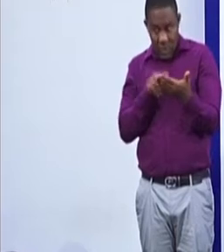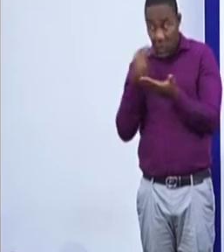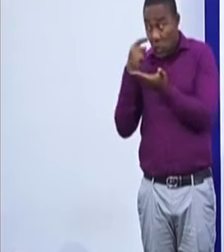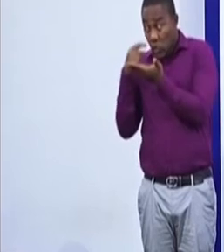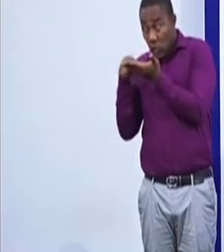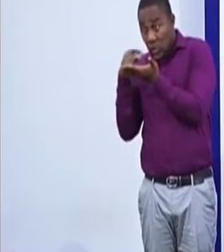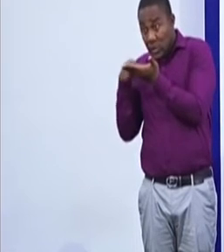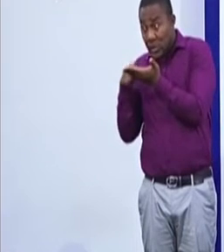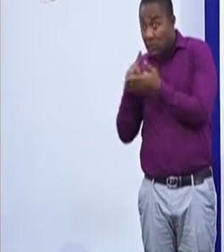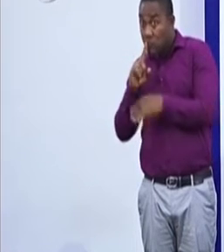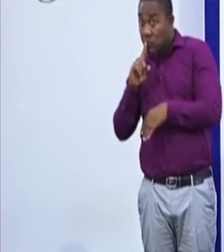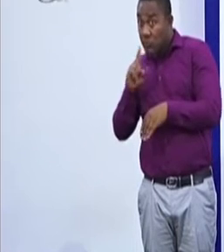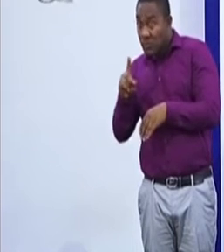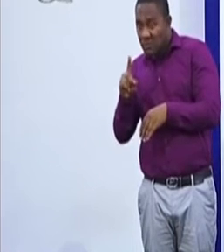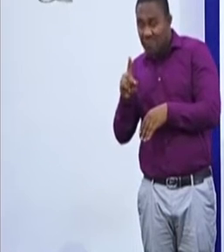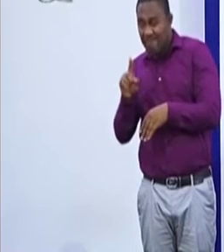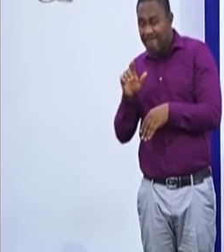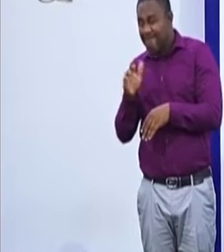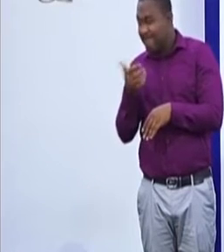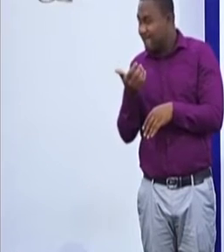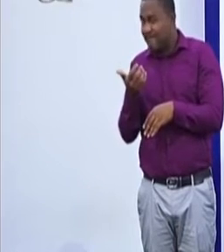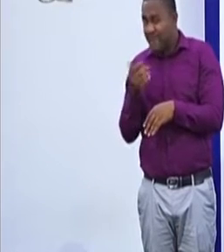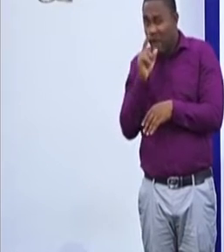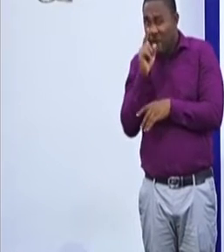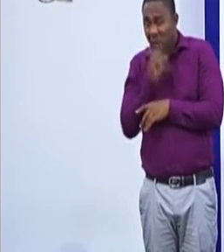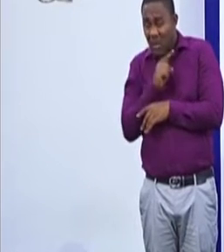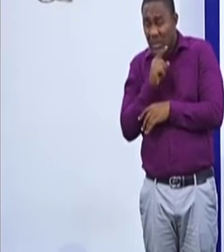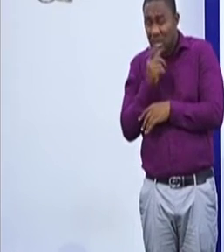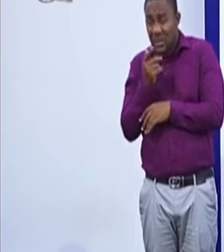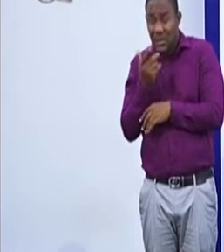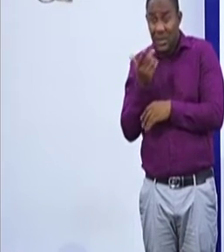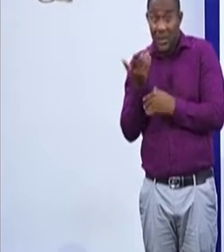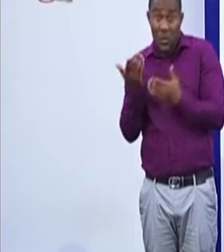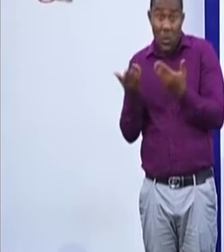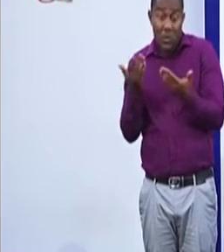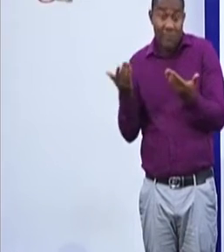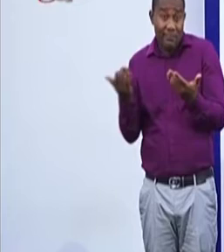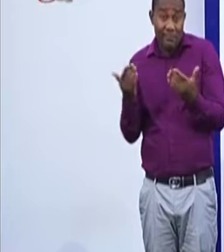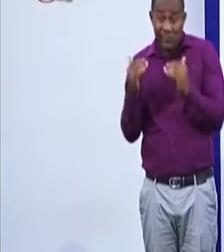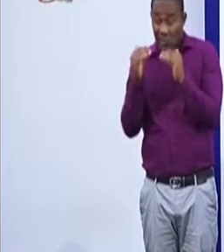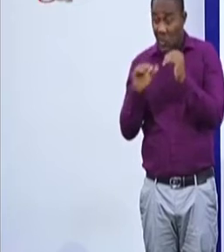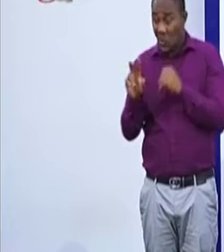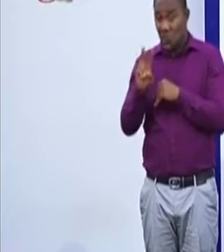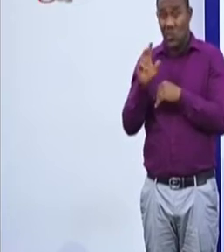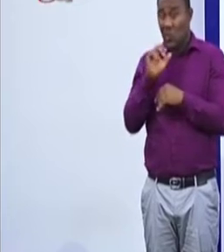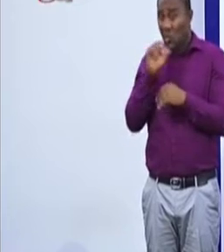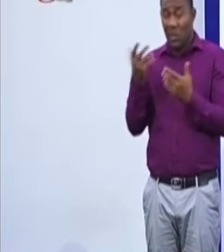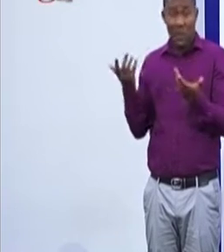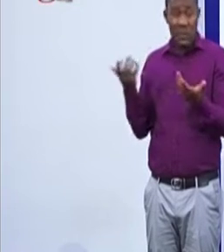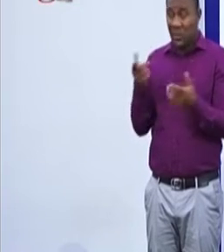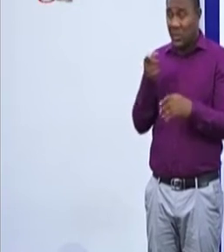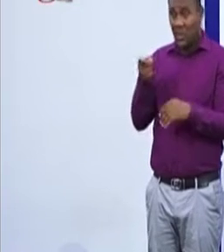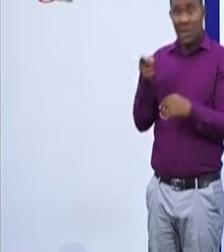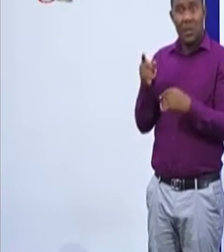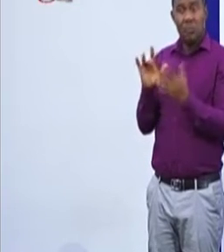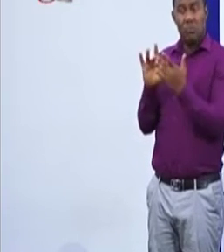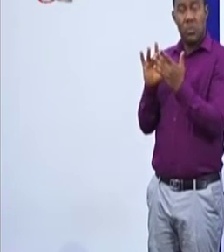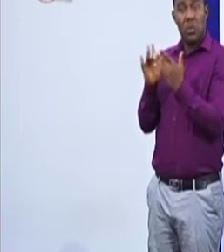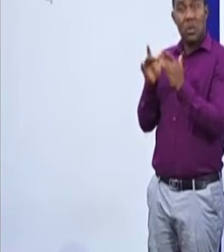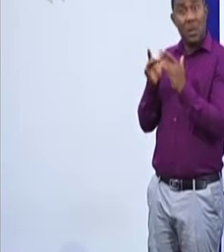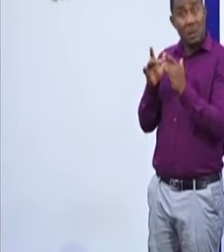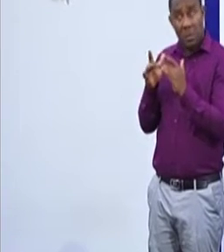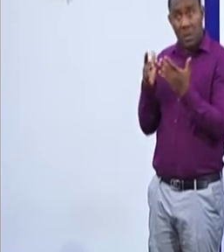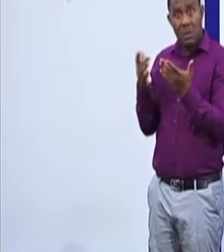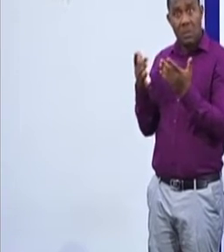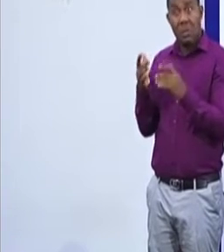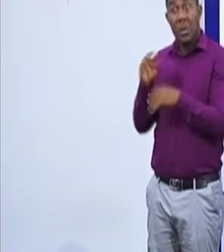communication was false, misleading, reckless, or fraudulent. Subsection 2 does not apply to the operator or provider of the network or service